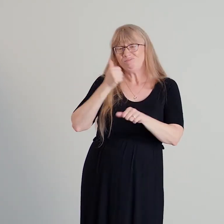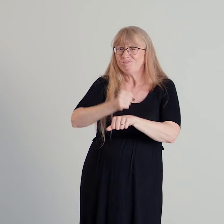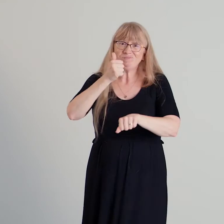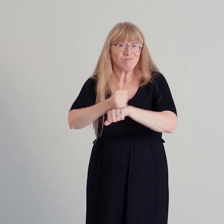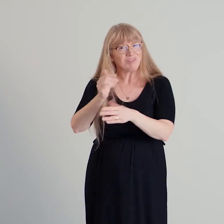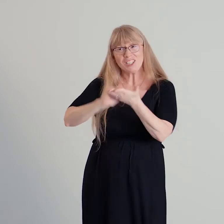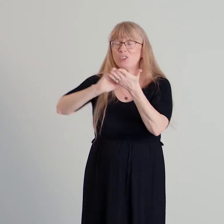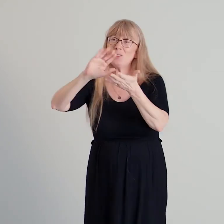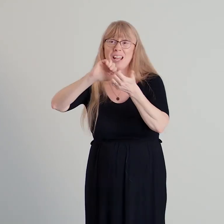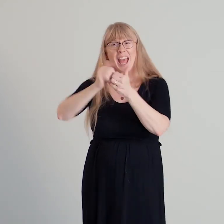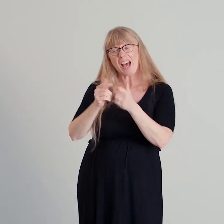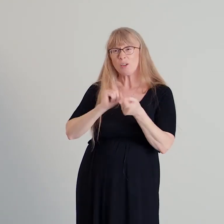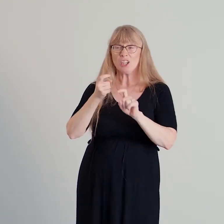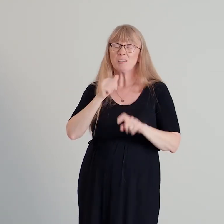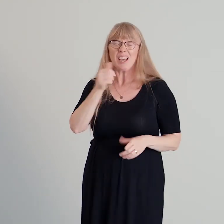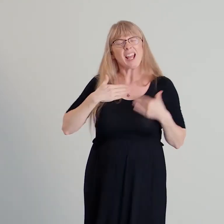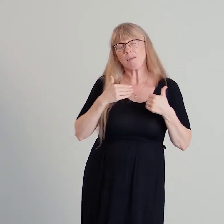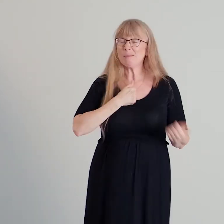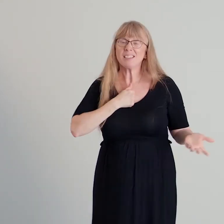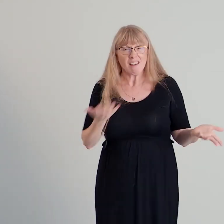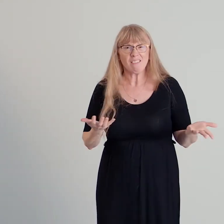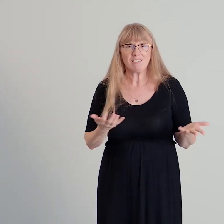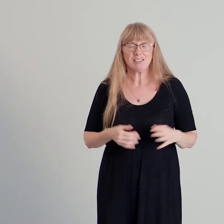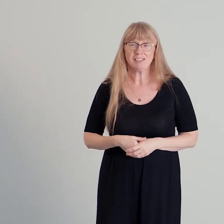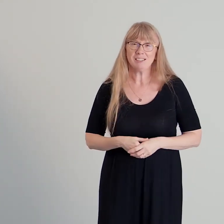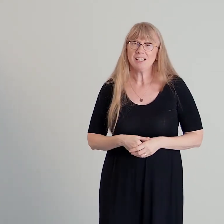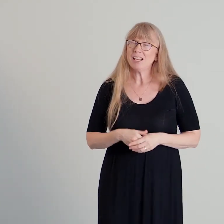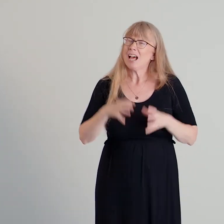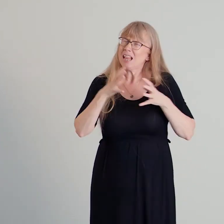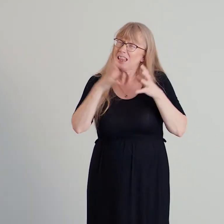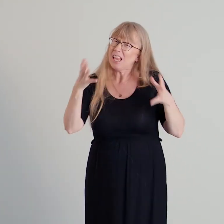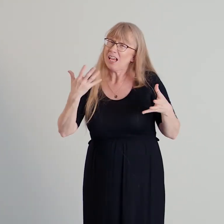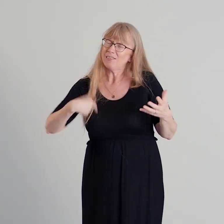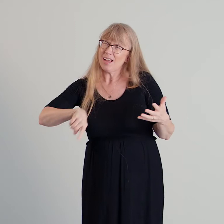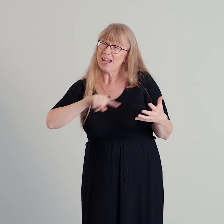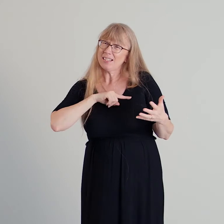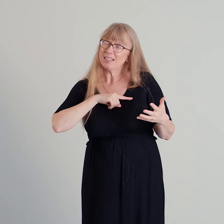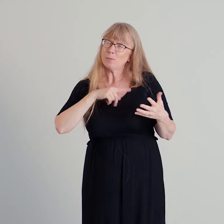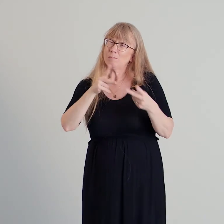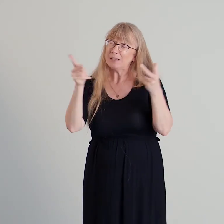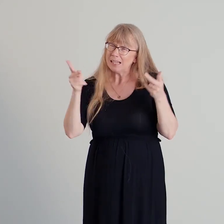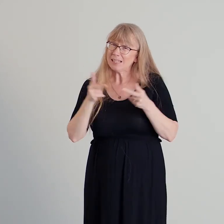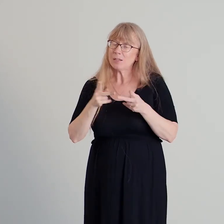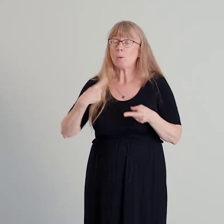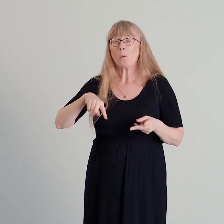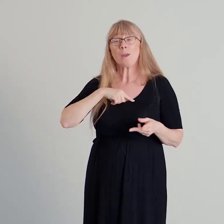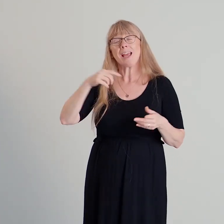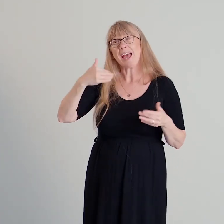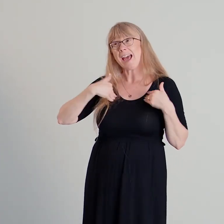and how do I change and I'm not happy with myself anymore, for a lot of us, it's coming to that place where we have